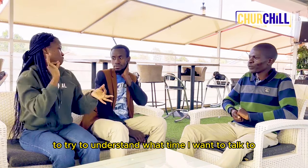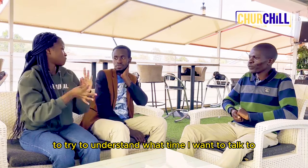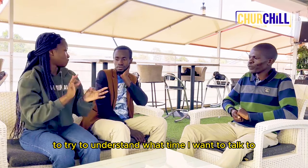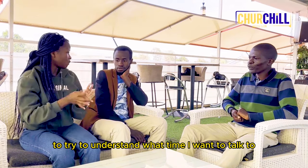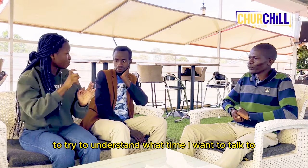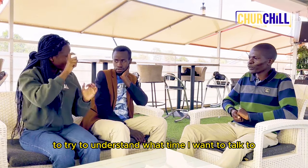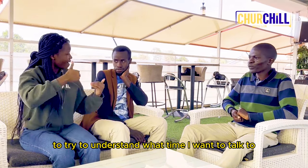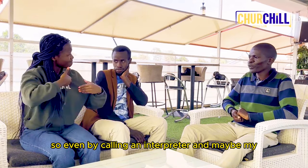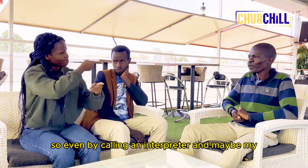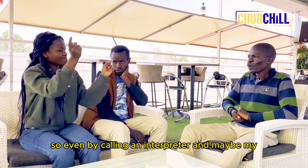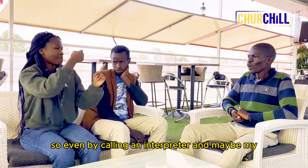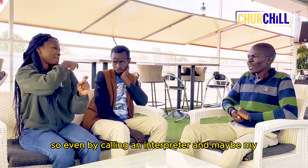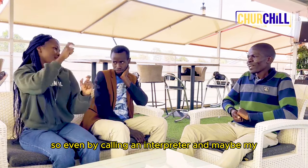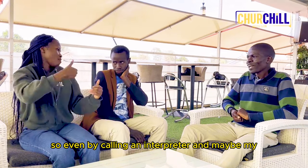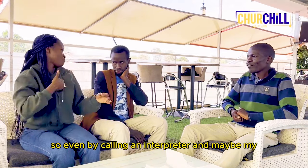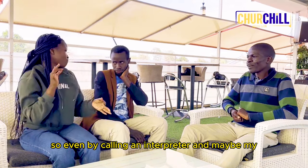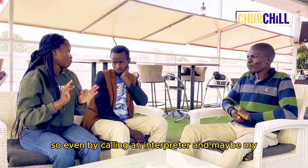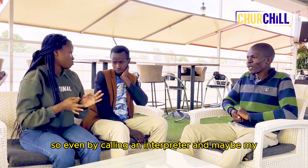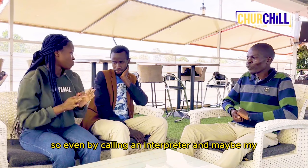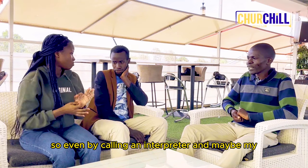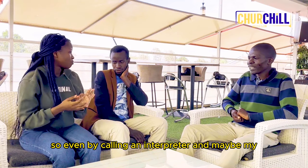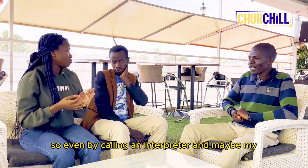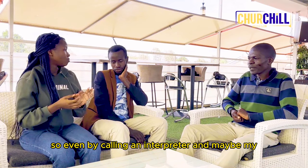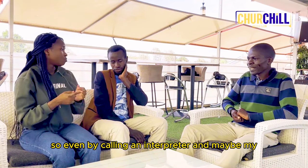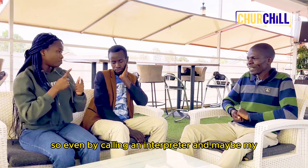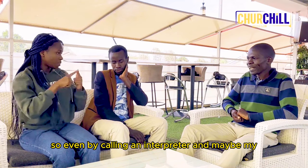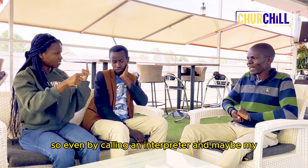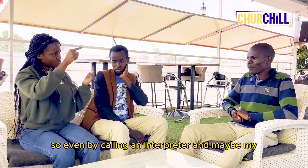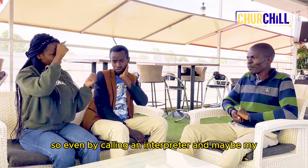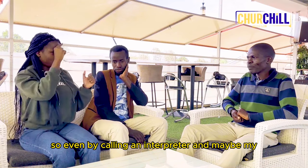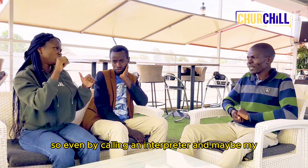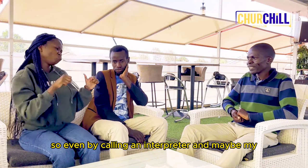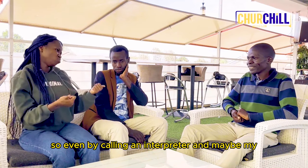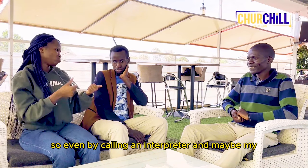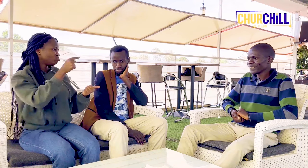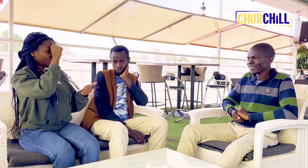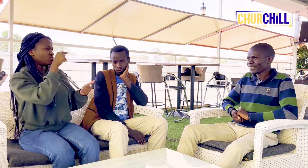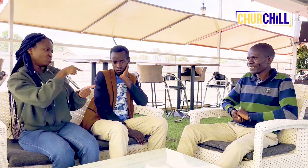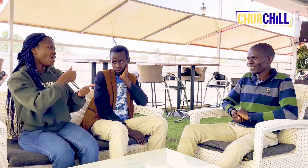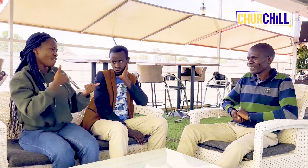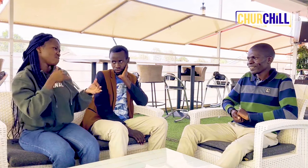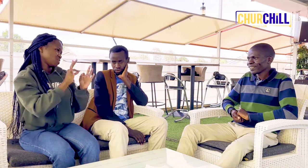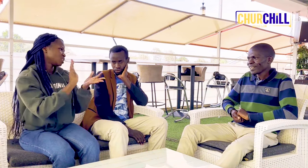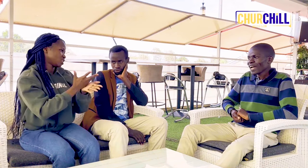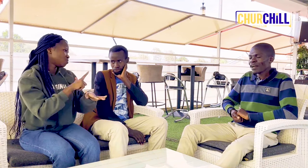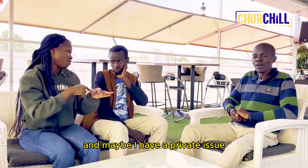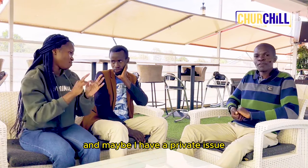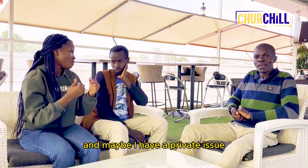to talk to. So, even by calling an interpreter, and maybe my, and maybe